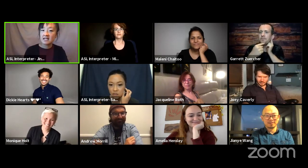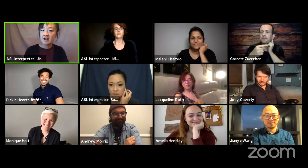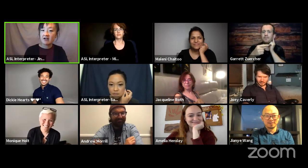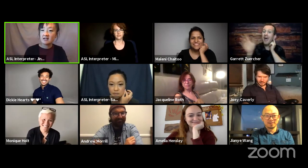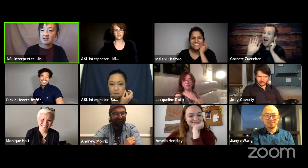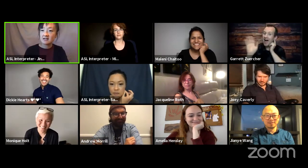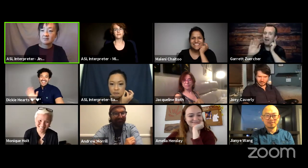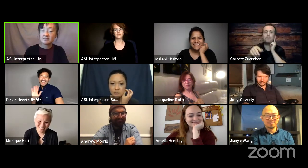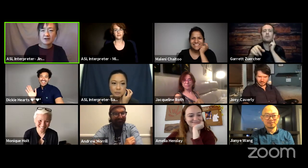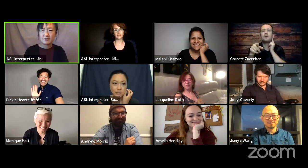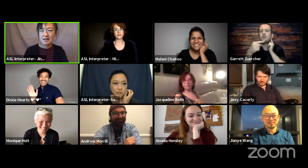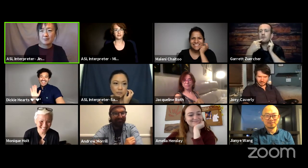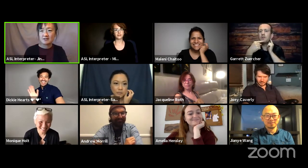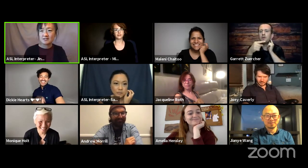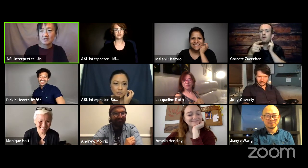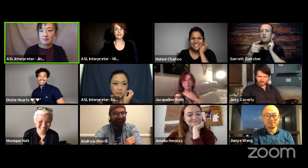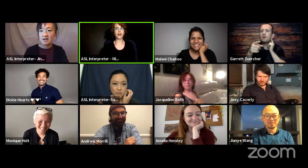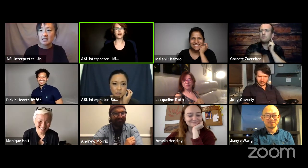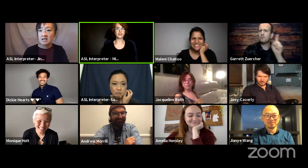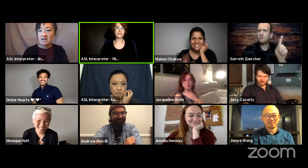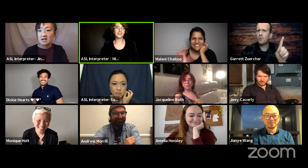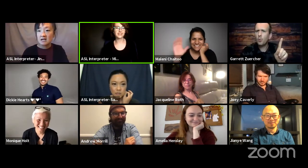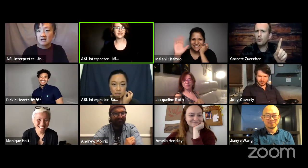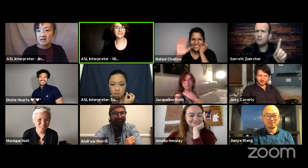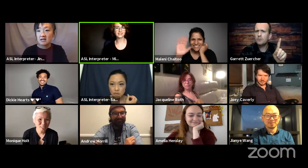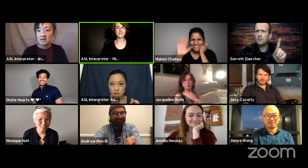Liara, I'm sorry if I'm not pronouncing your name right. Liara.